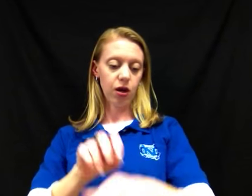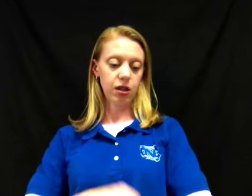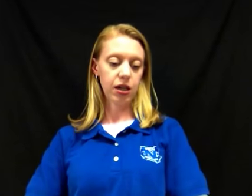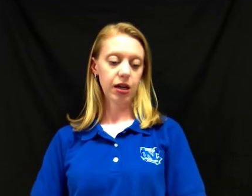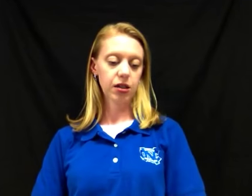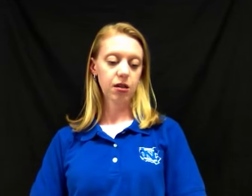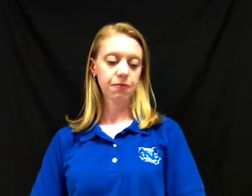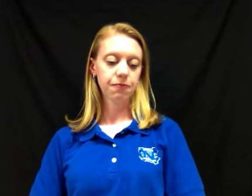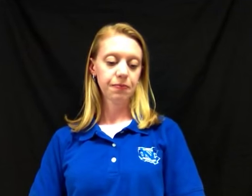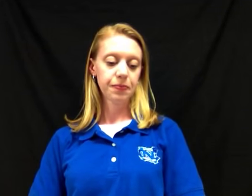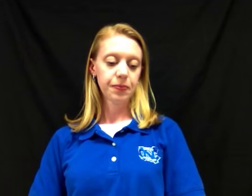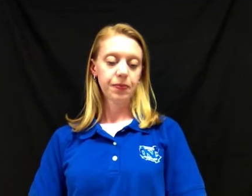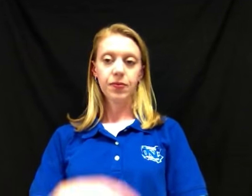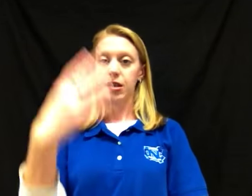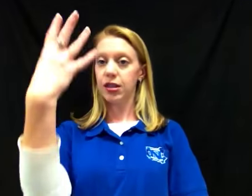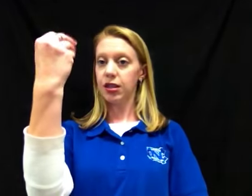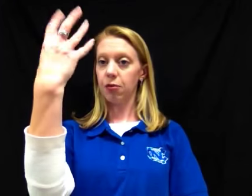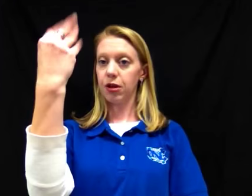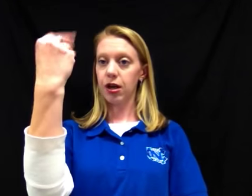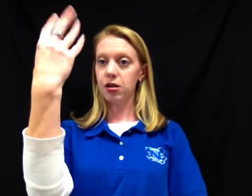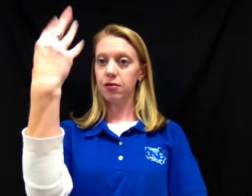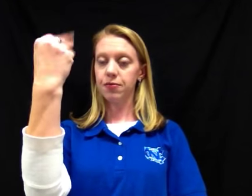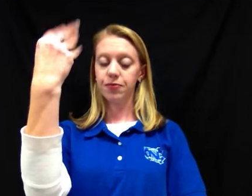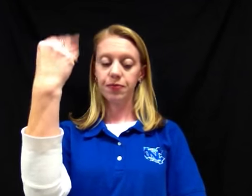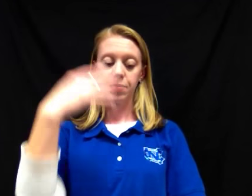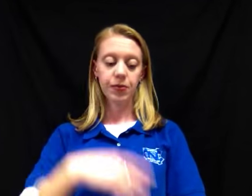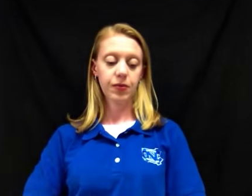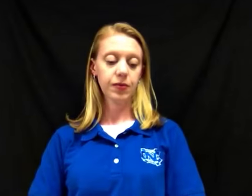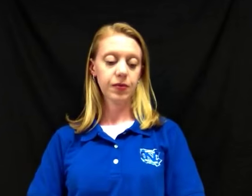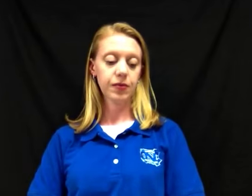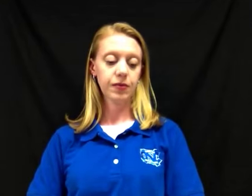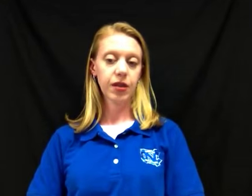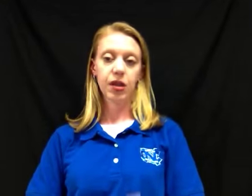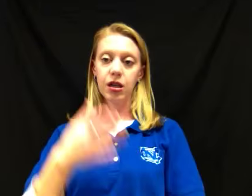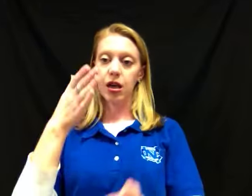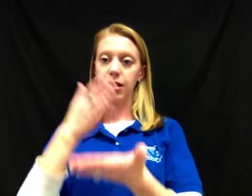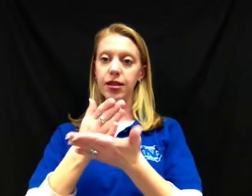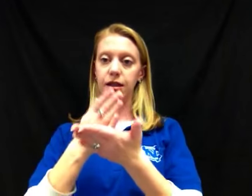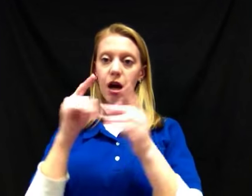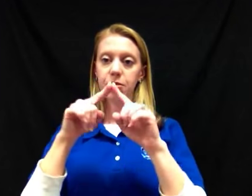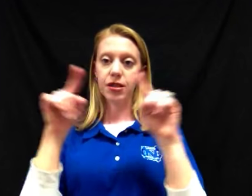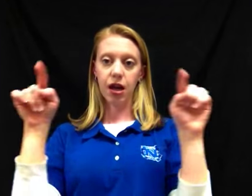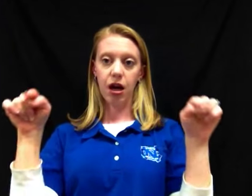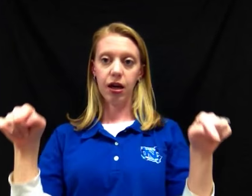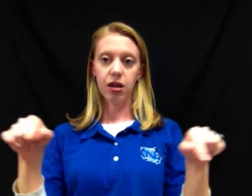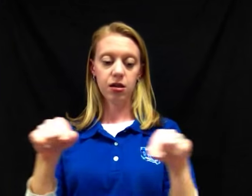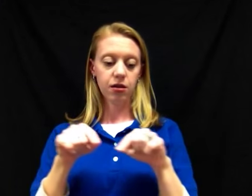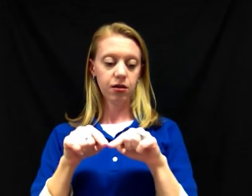a taxi. Stoplight, a stop sign.